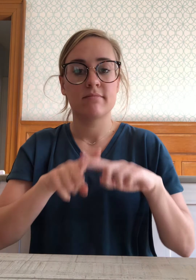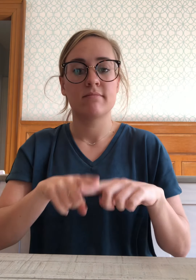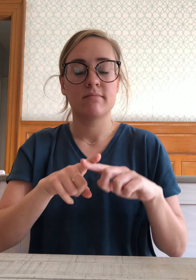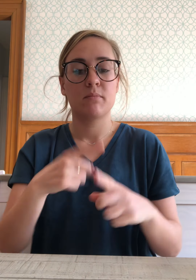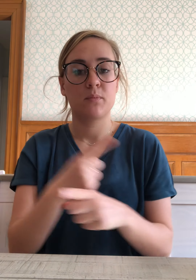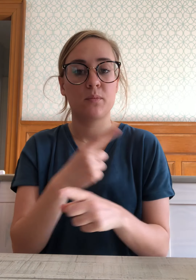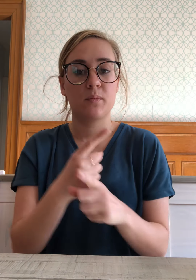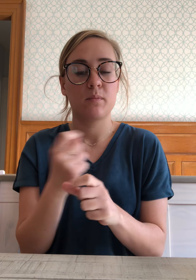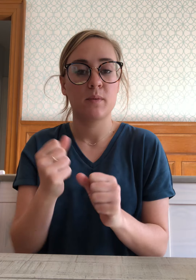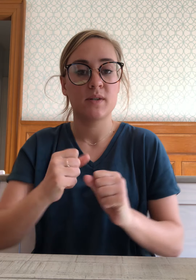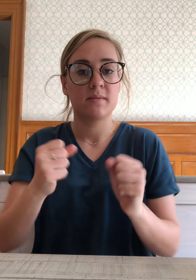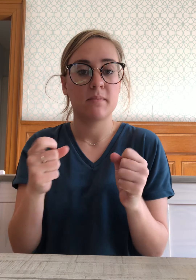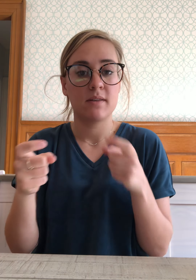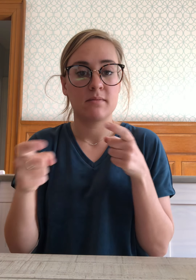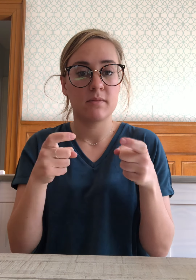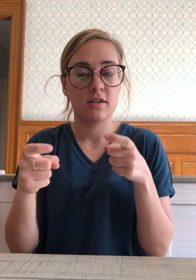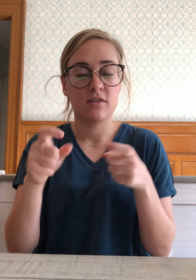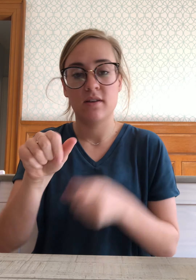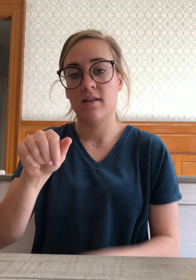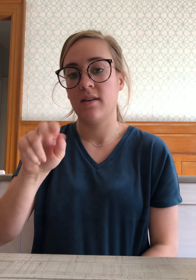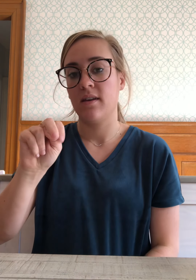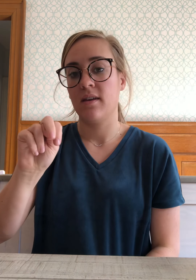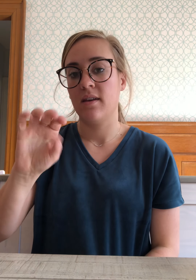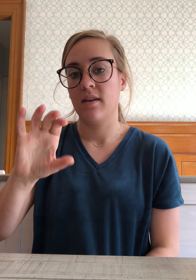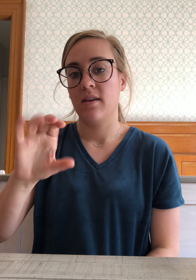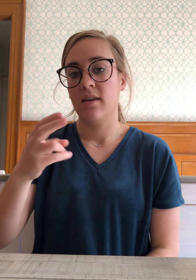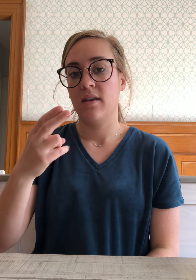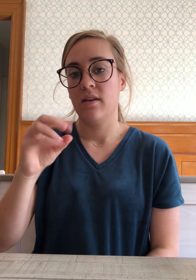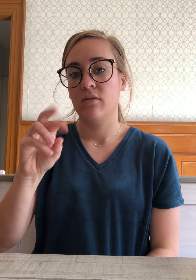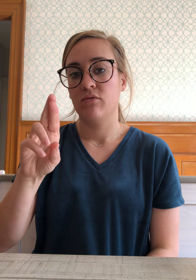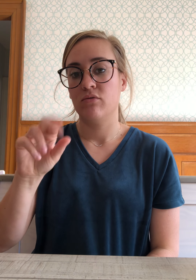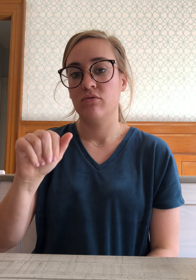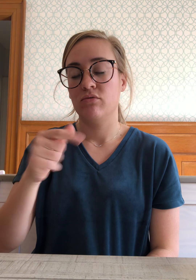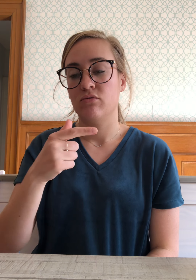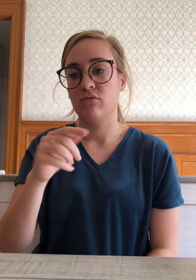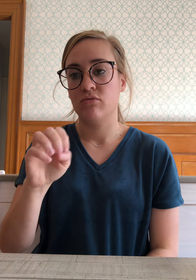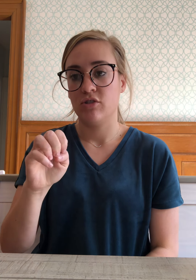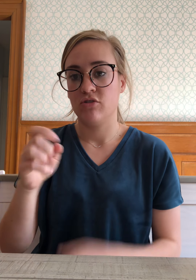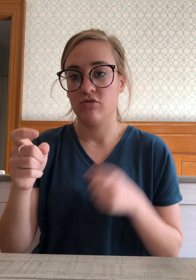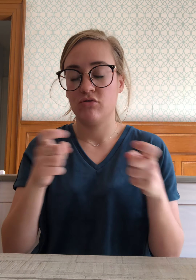of anchorage control, anchorage considerations,